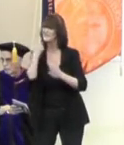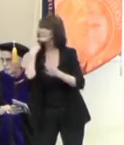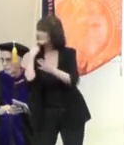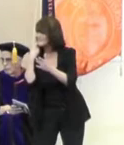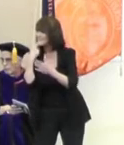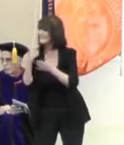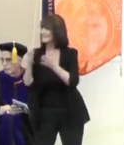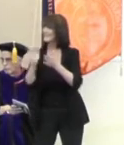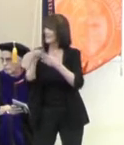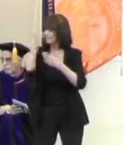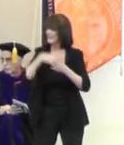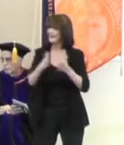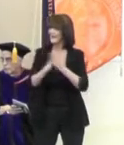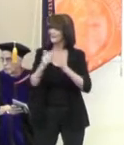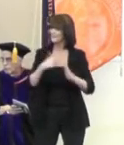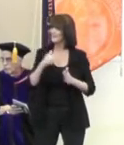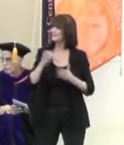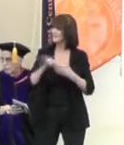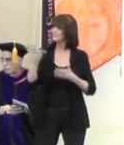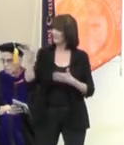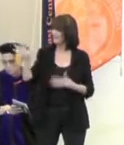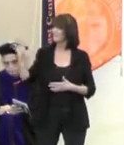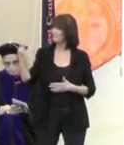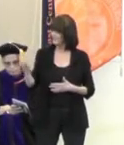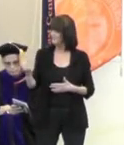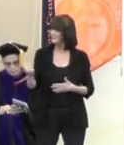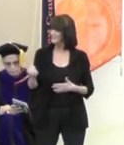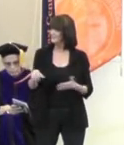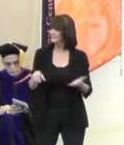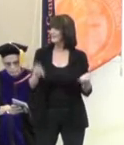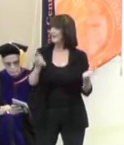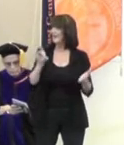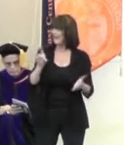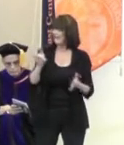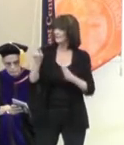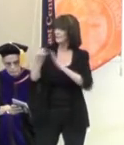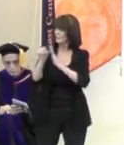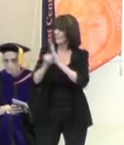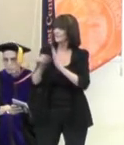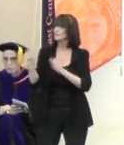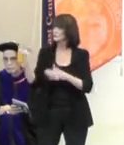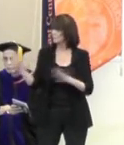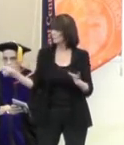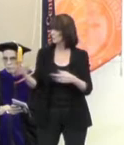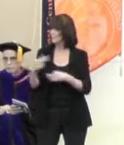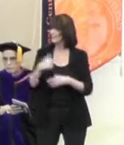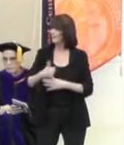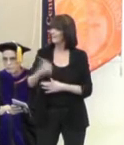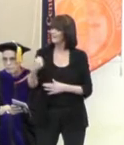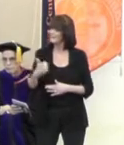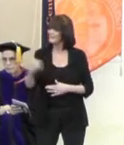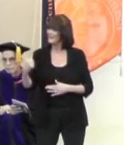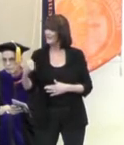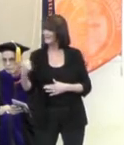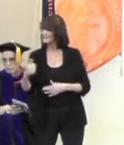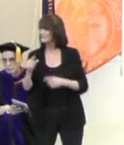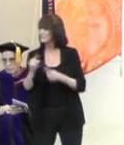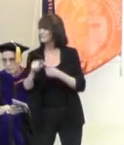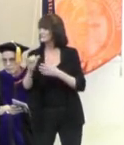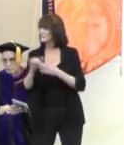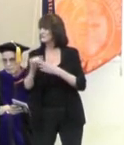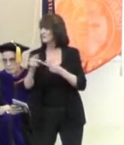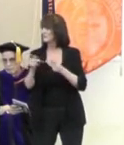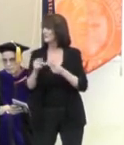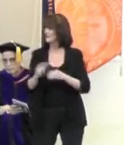ago. That was 1950. Plainview. Eight grades in two rooms. I hitchhiked to R. Paler.